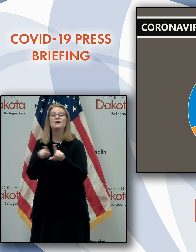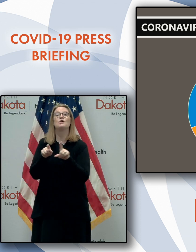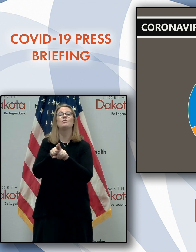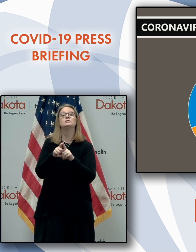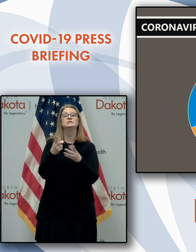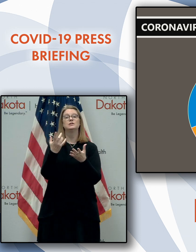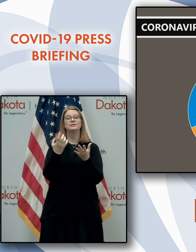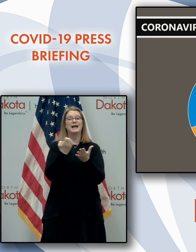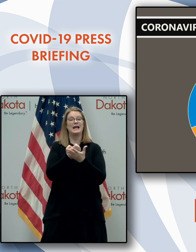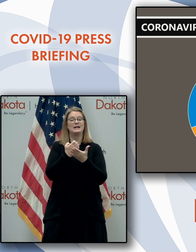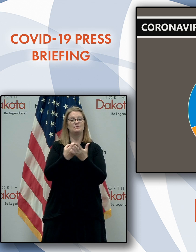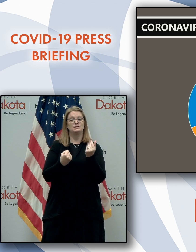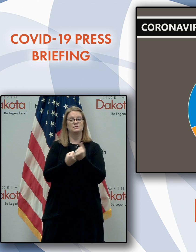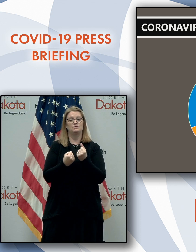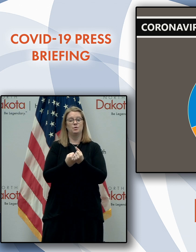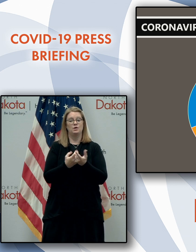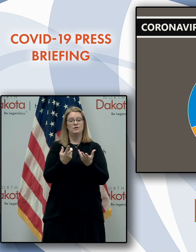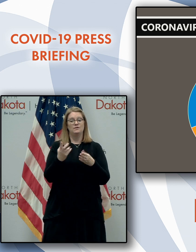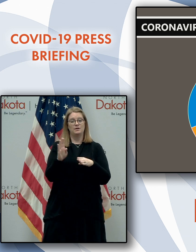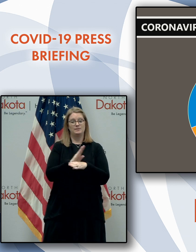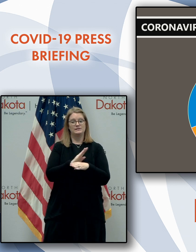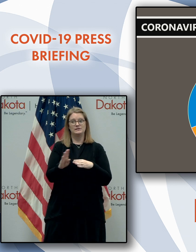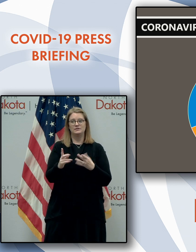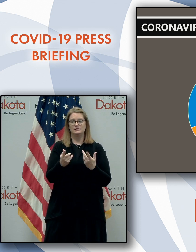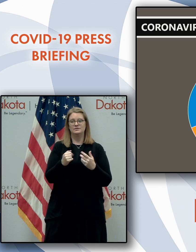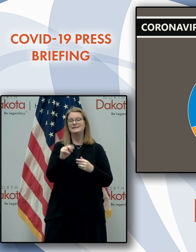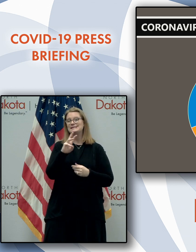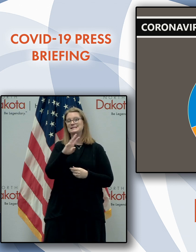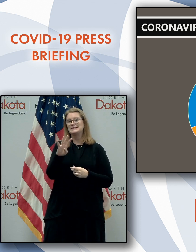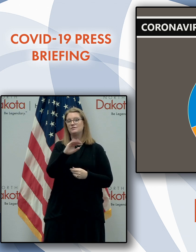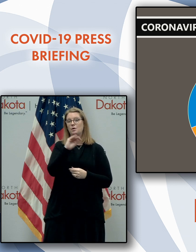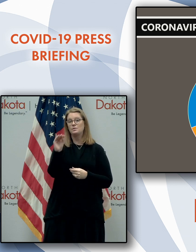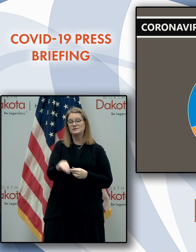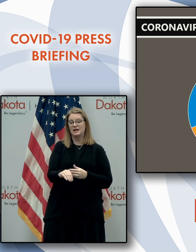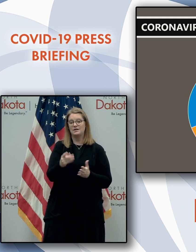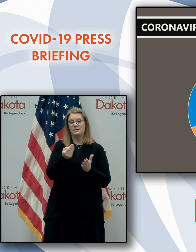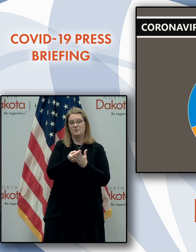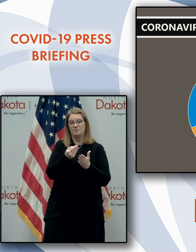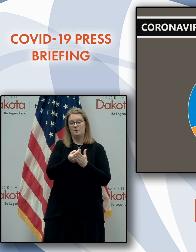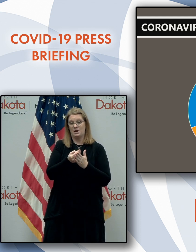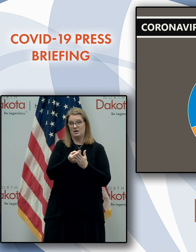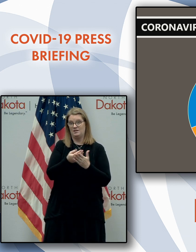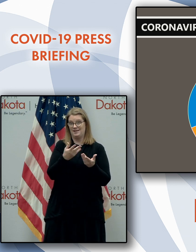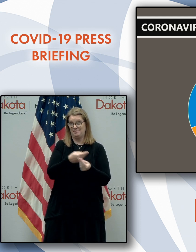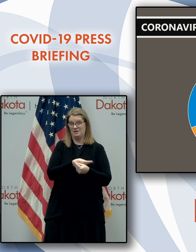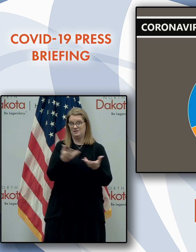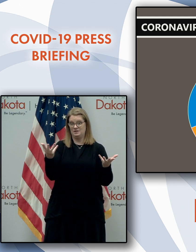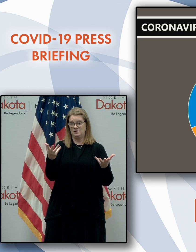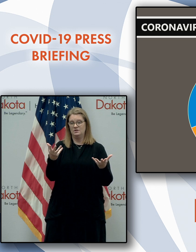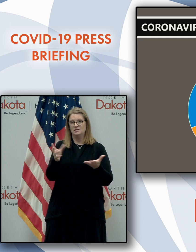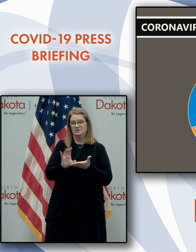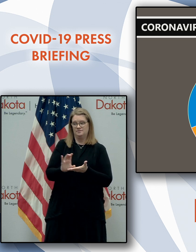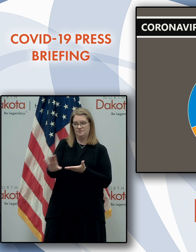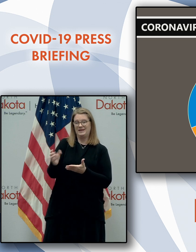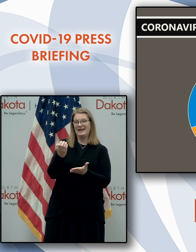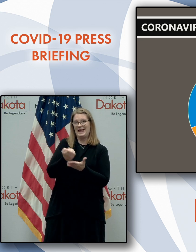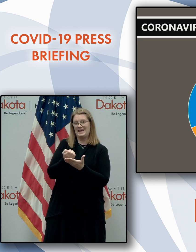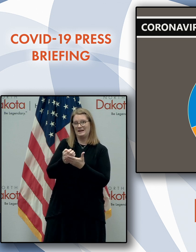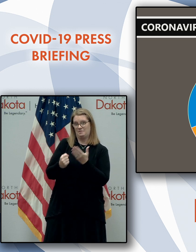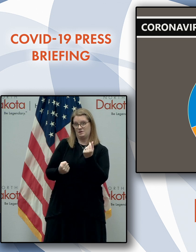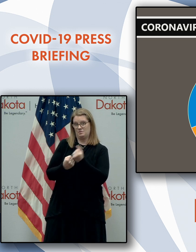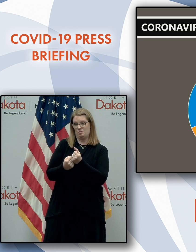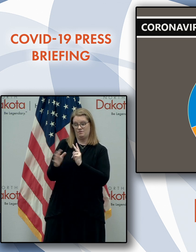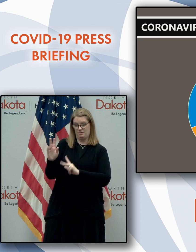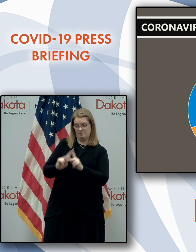individuals and businesses. And on this slide, you can see that fully 64% of the dollars which have been distributed went to economic support for